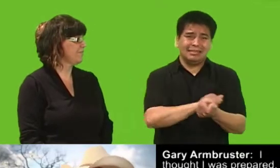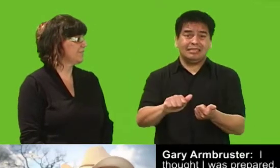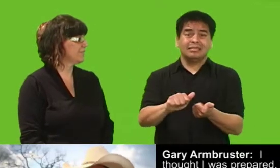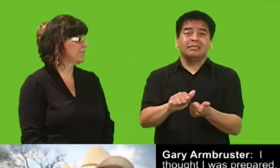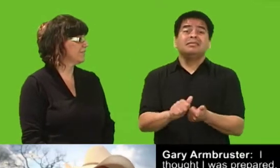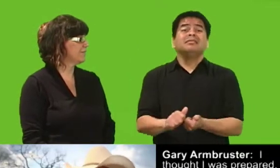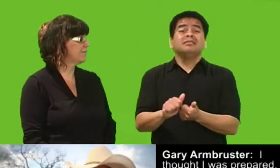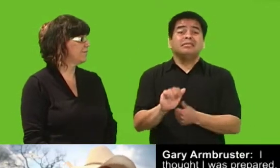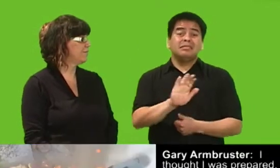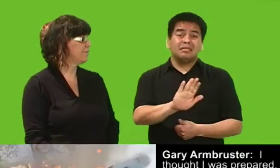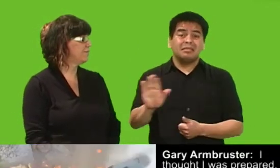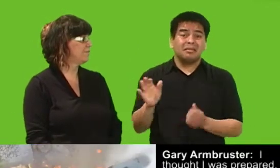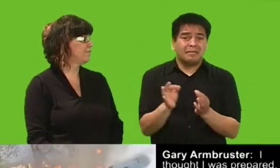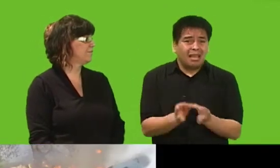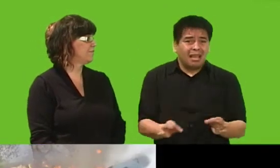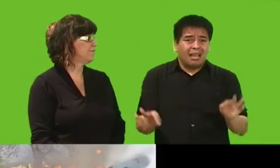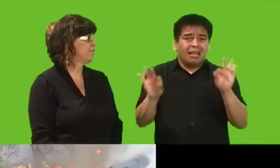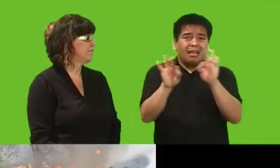that's a hell of a big percent, that's for sure.